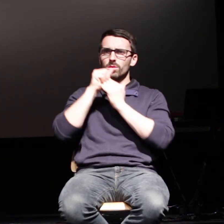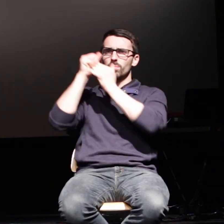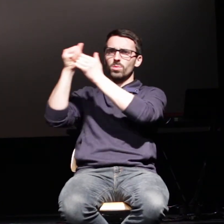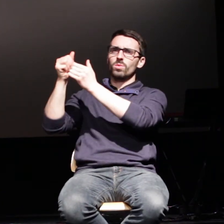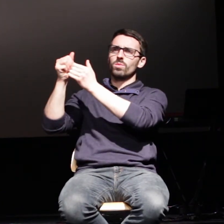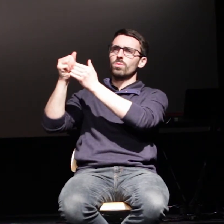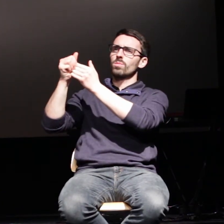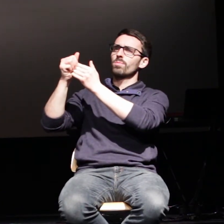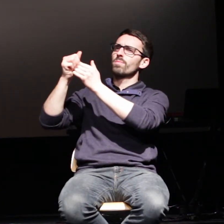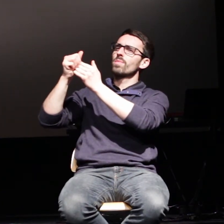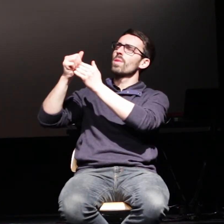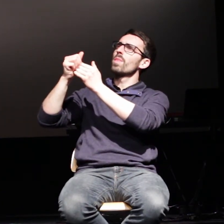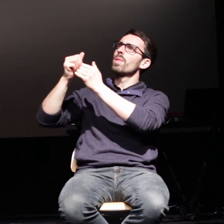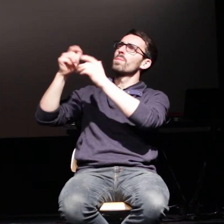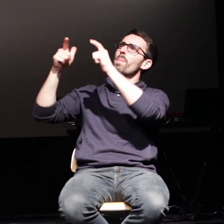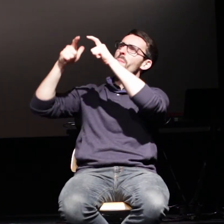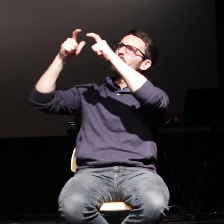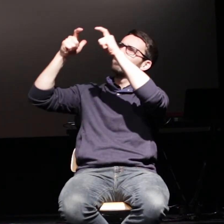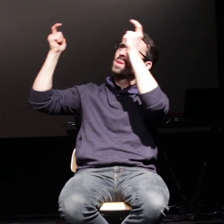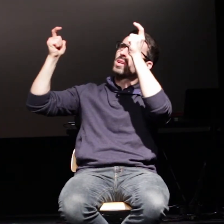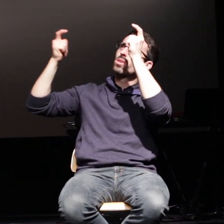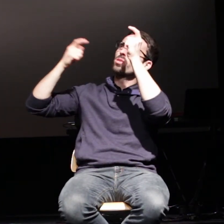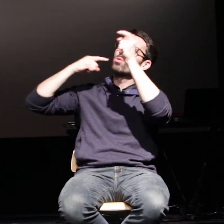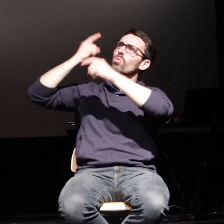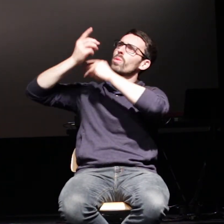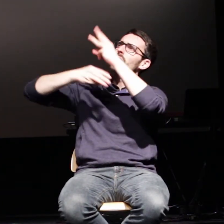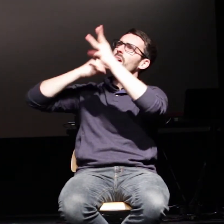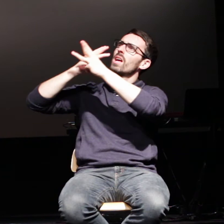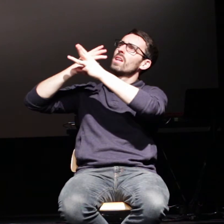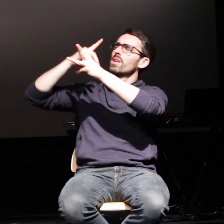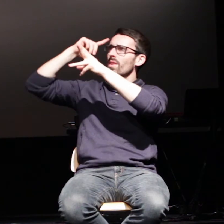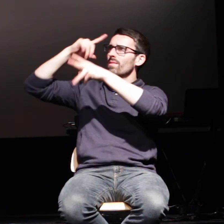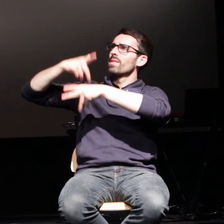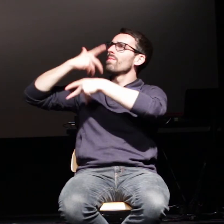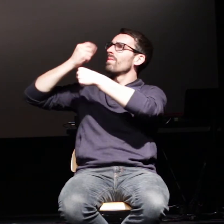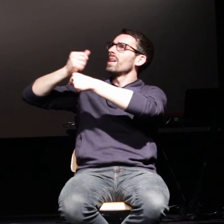bigger reality of having faith in the person of Jesus.